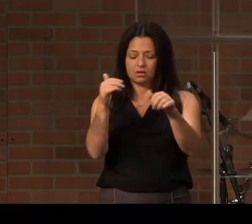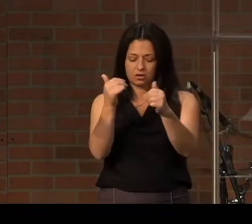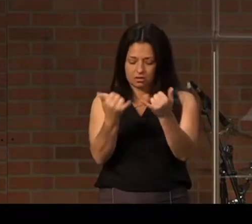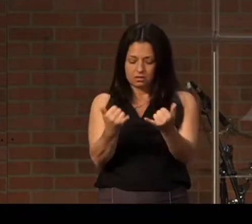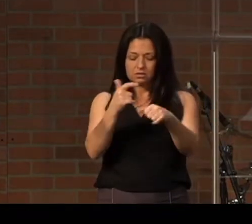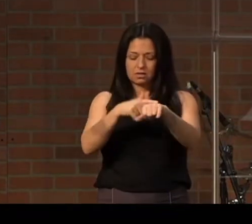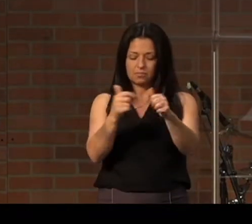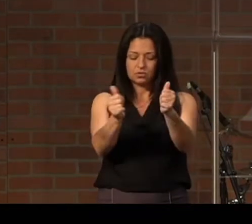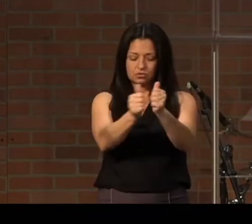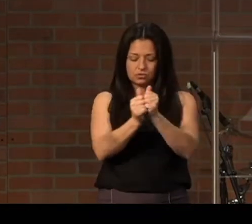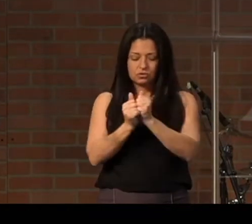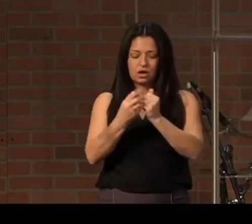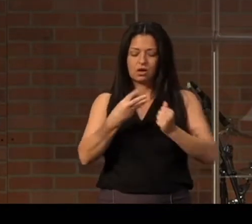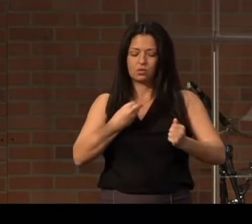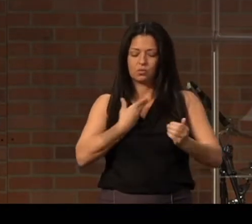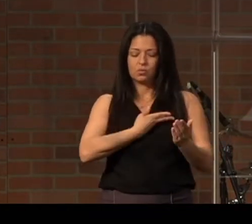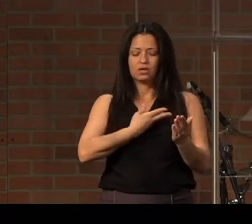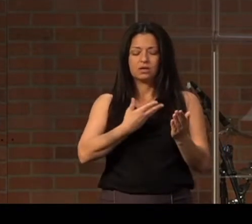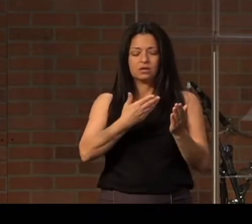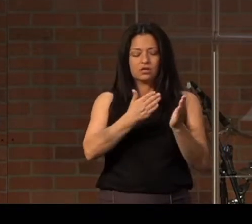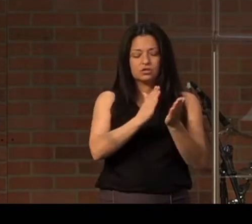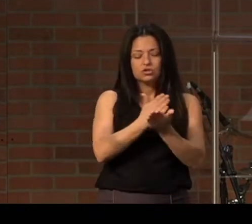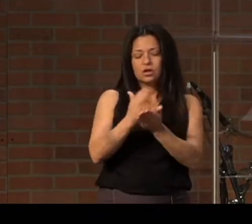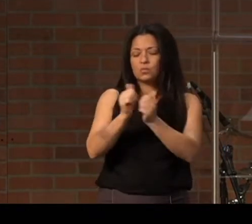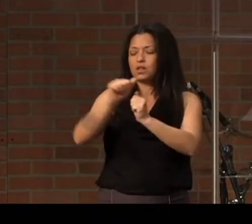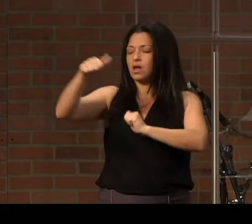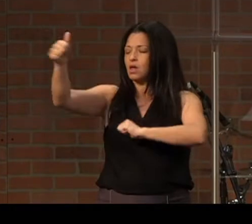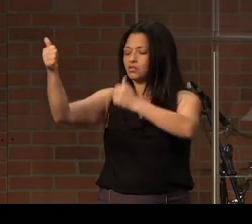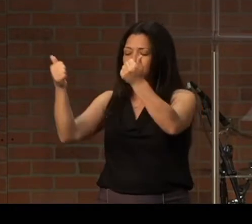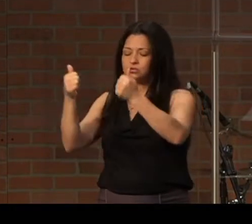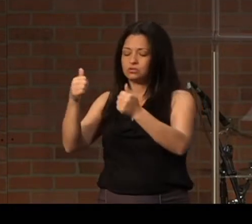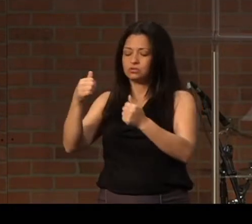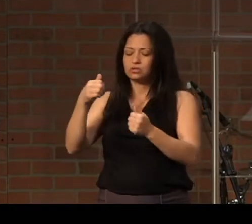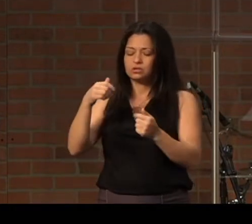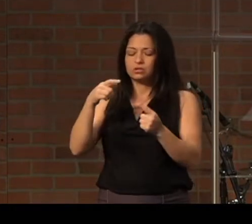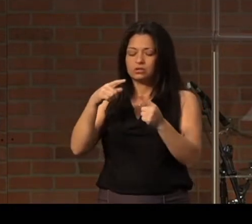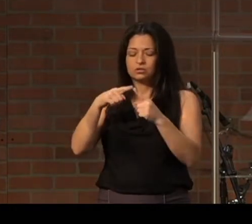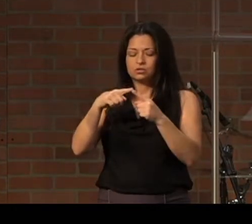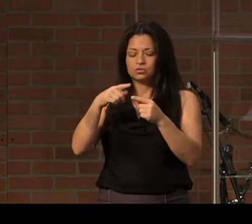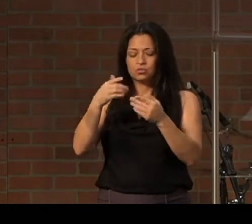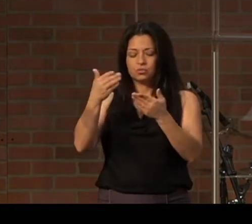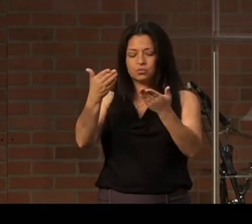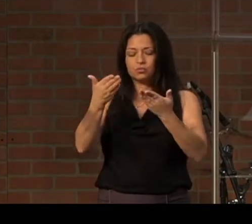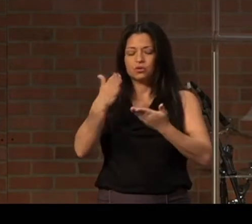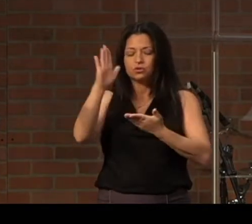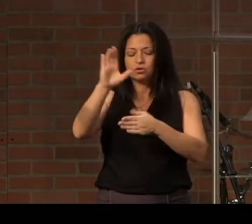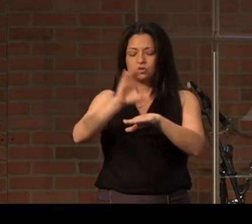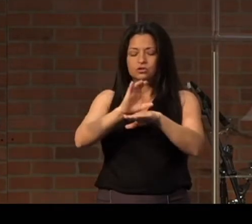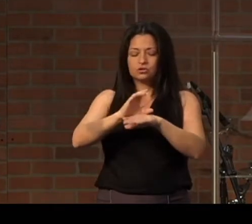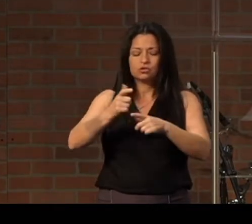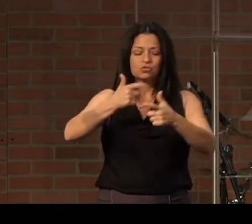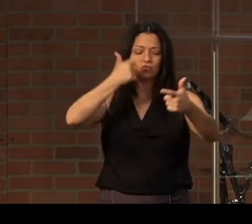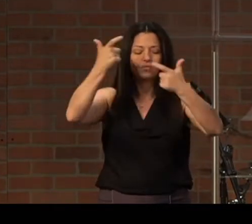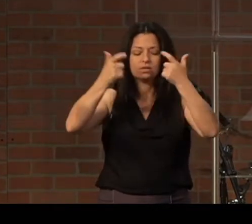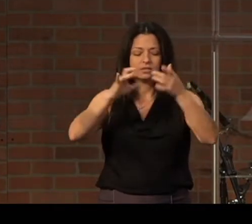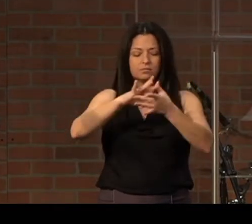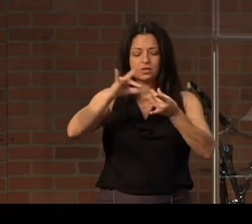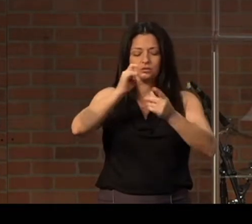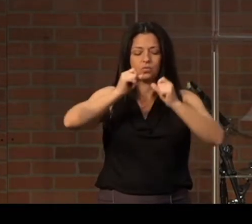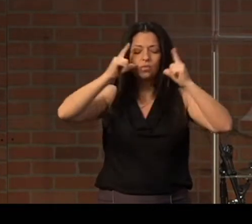go out and share with others. And may a revival in your church lead to a great spiritual awakening in our land.